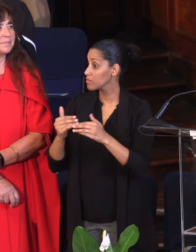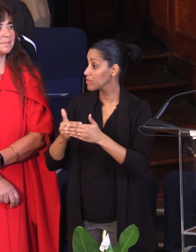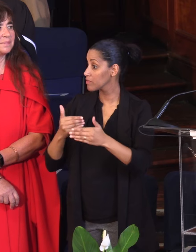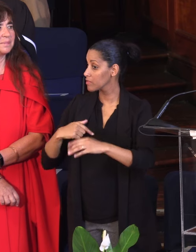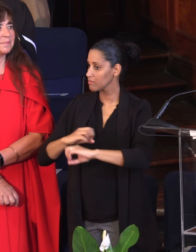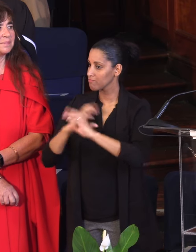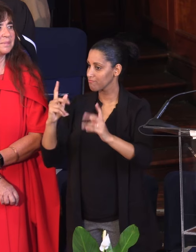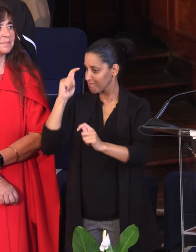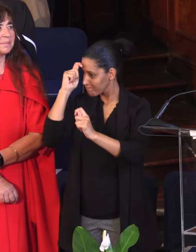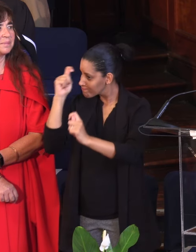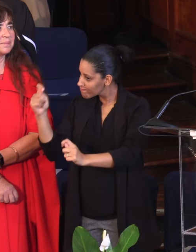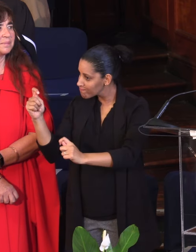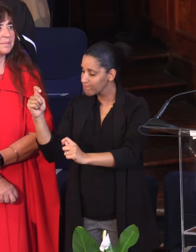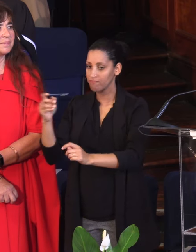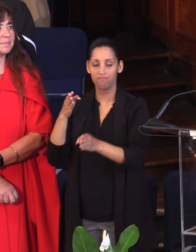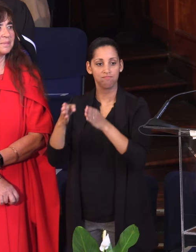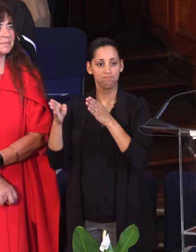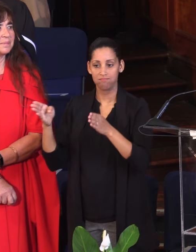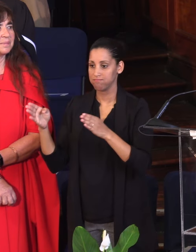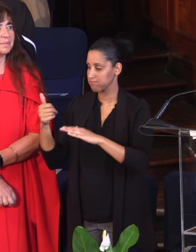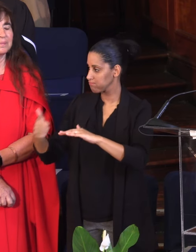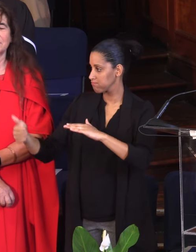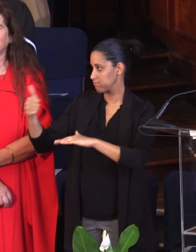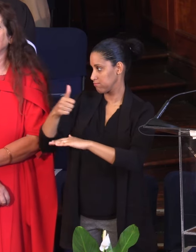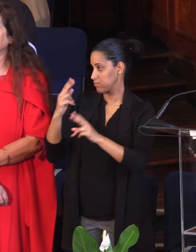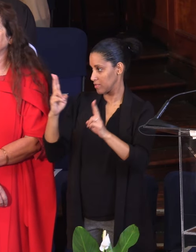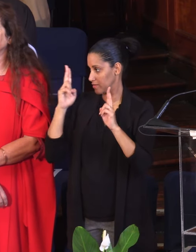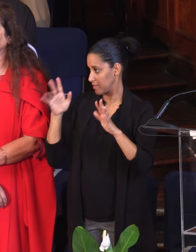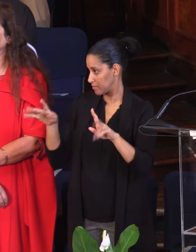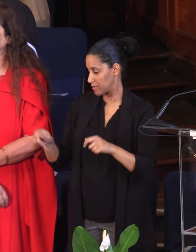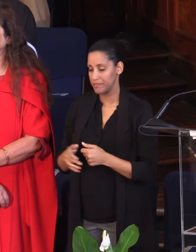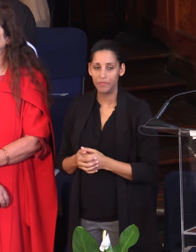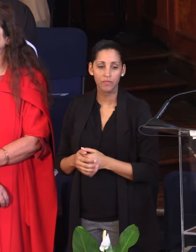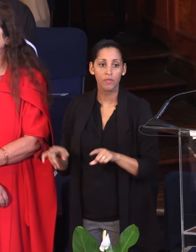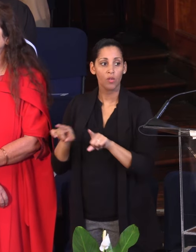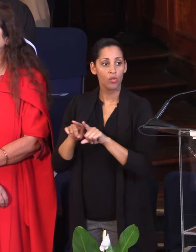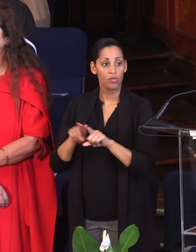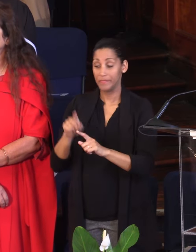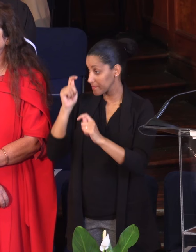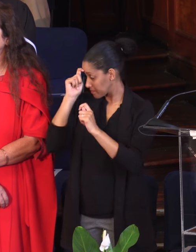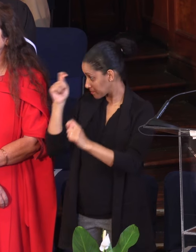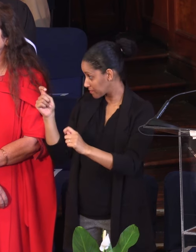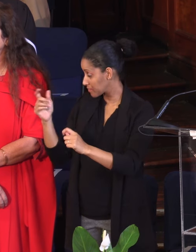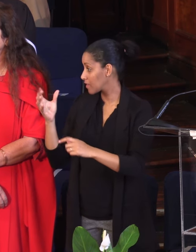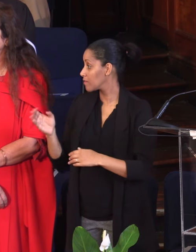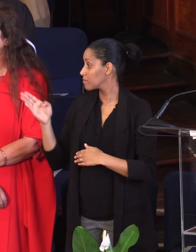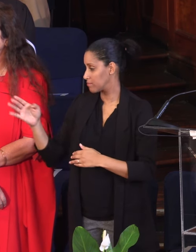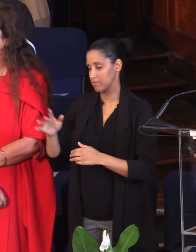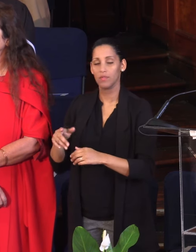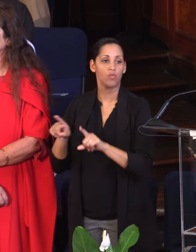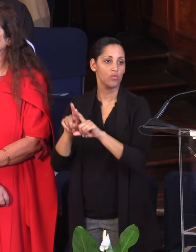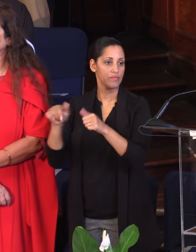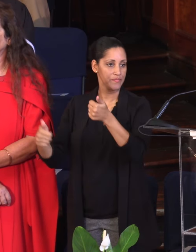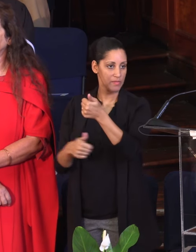to acknowledge first the presence of the Chancellor of the University of Cape Town and acknowledge the presence of the Vice-Chancellor